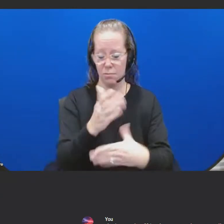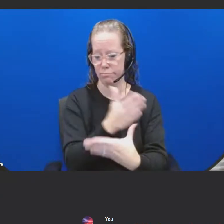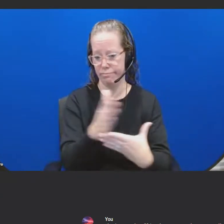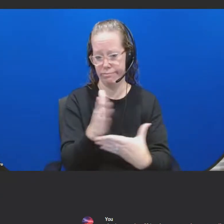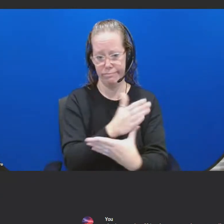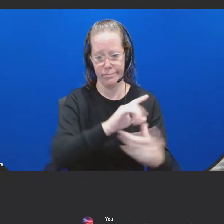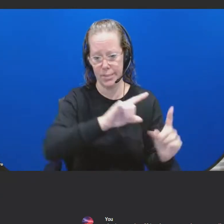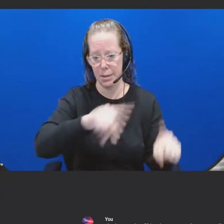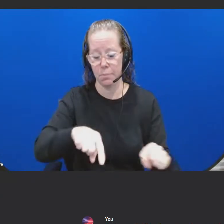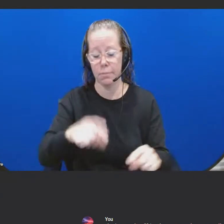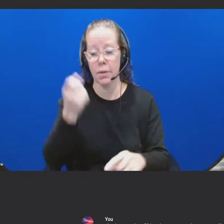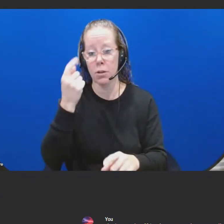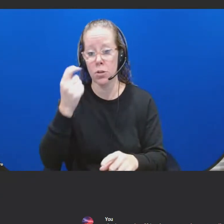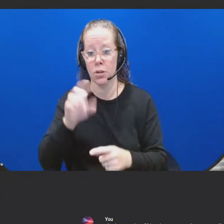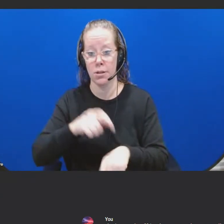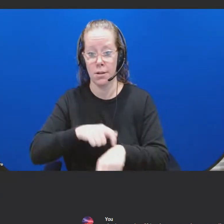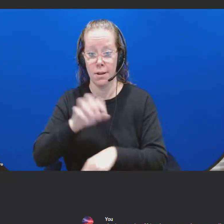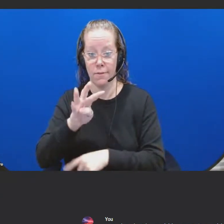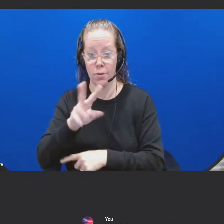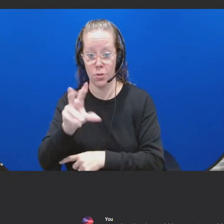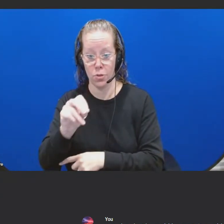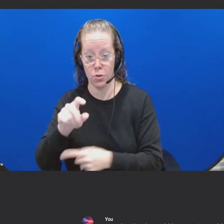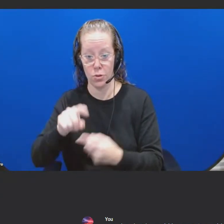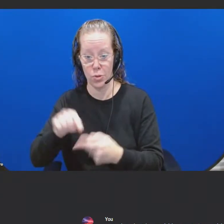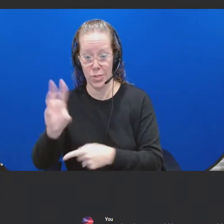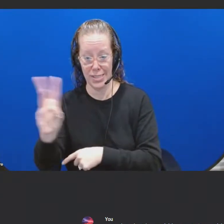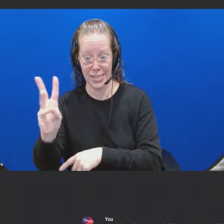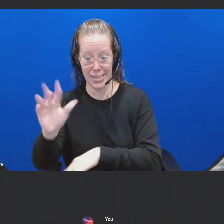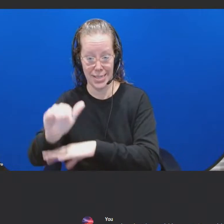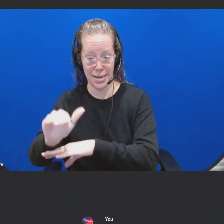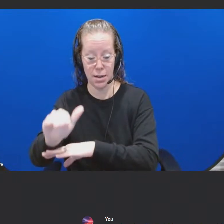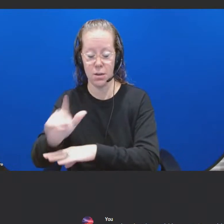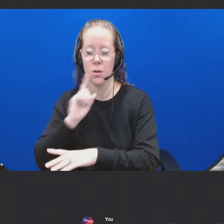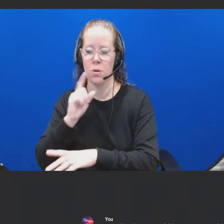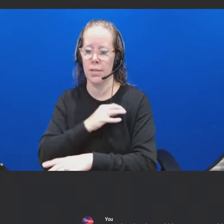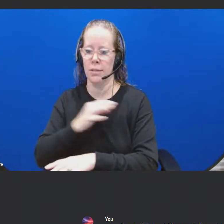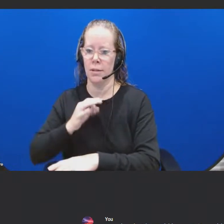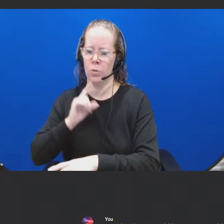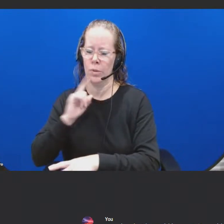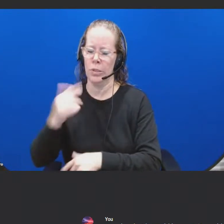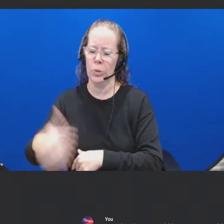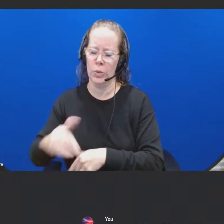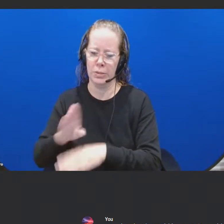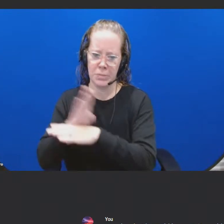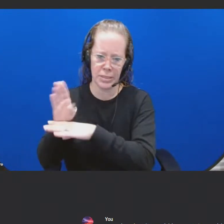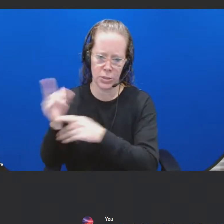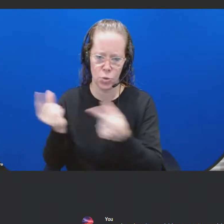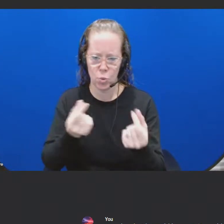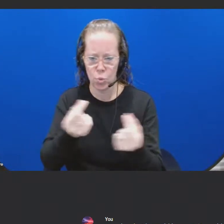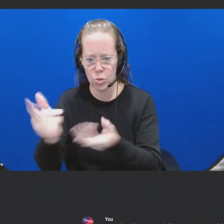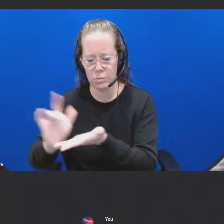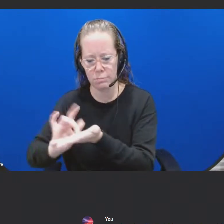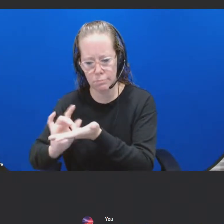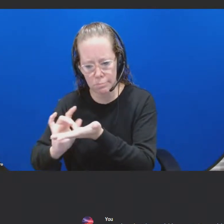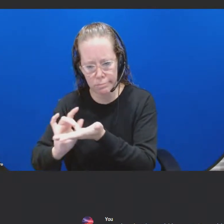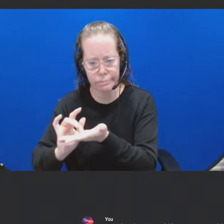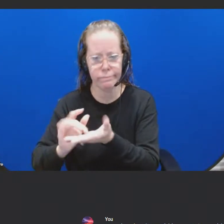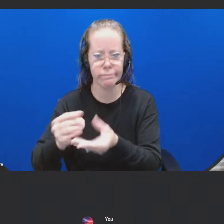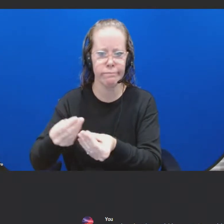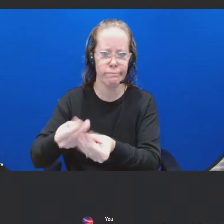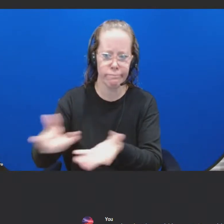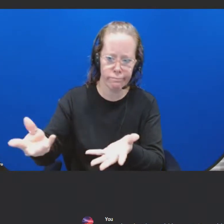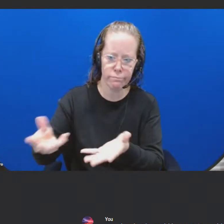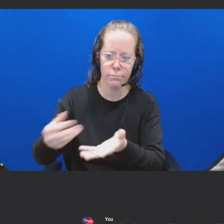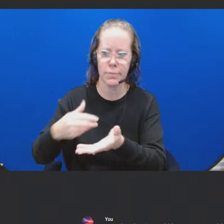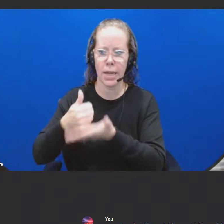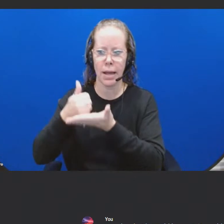from 4:30 to 6, the staff are very busy doing a med pass and helping the residents with their